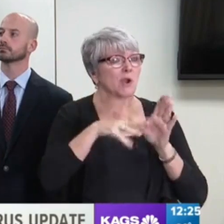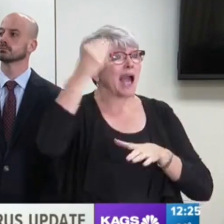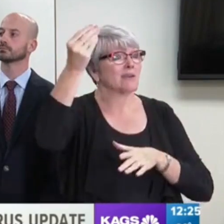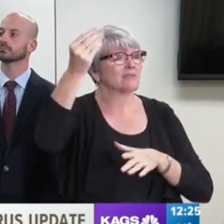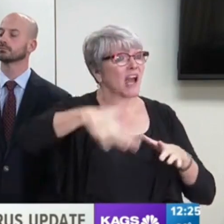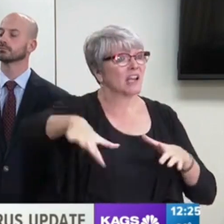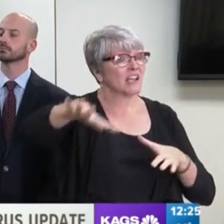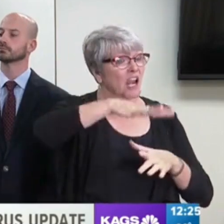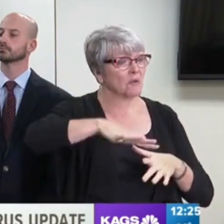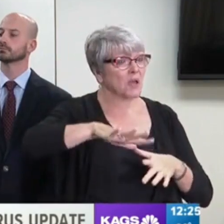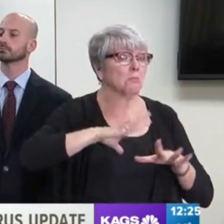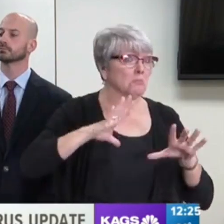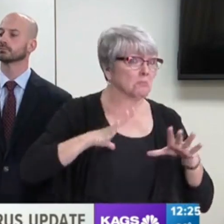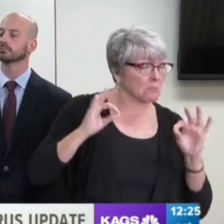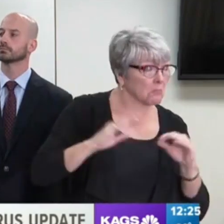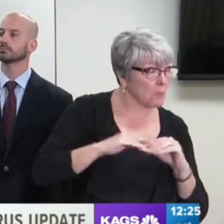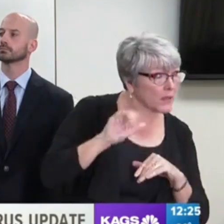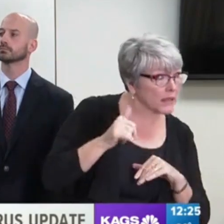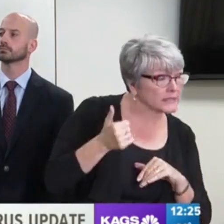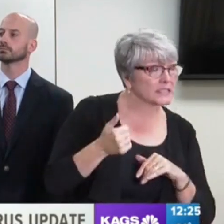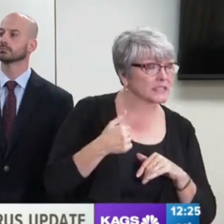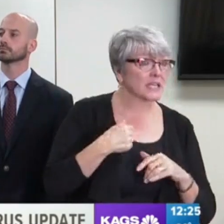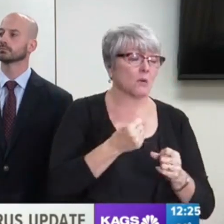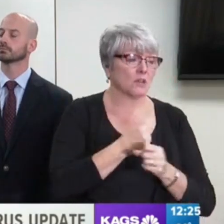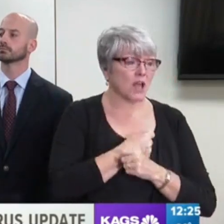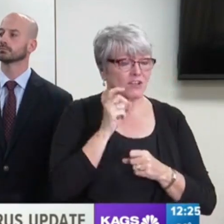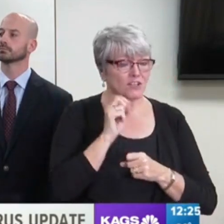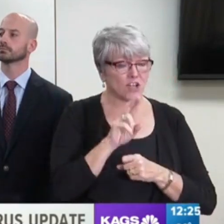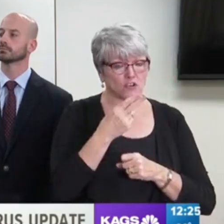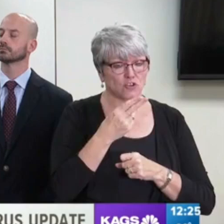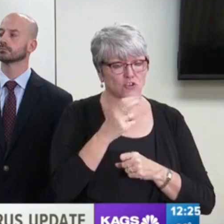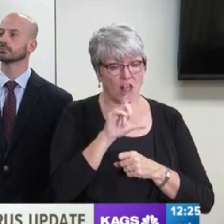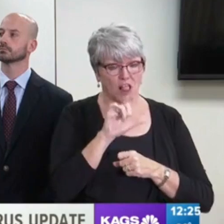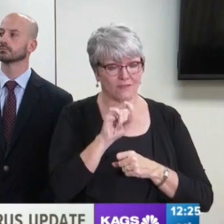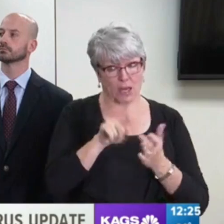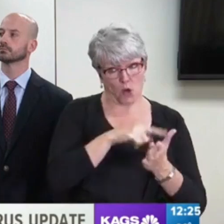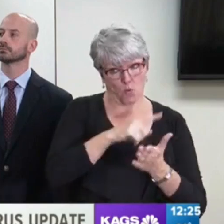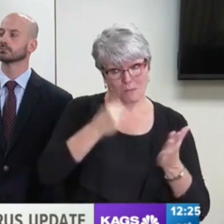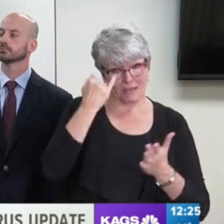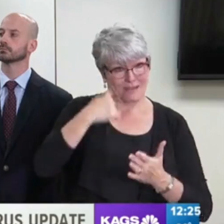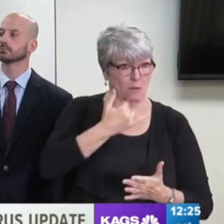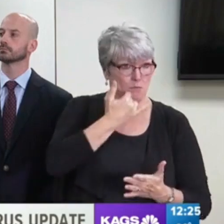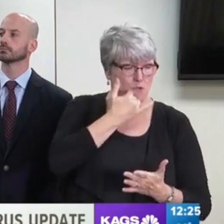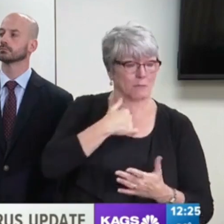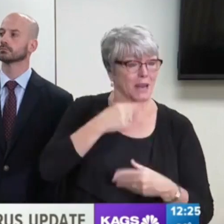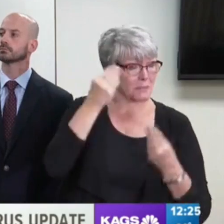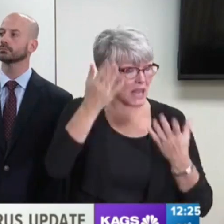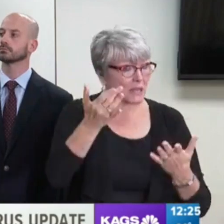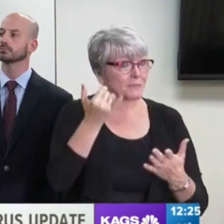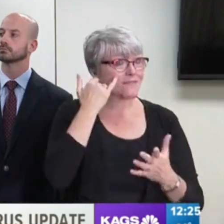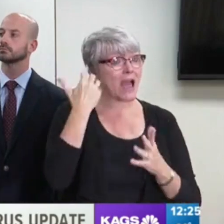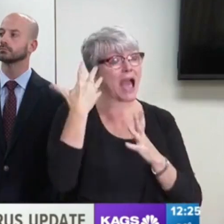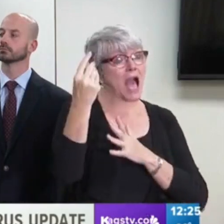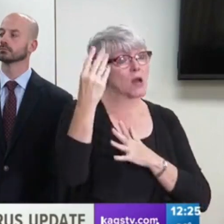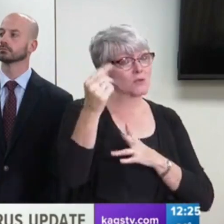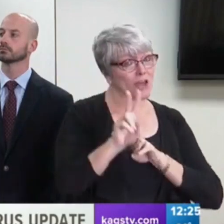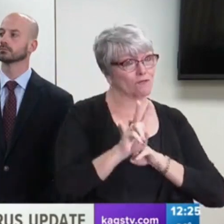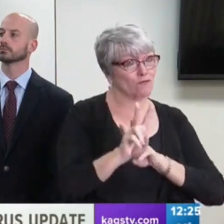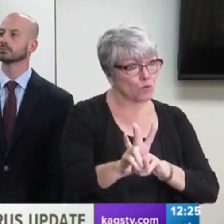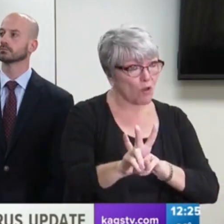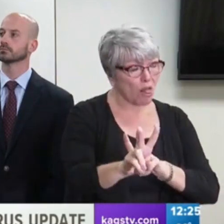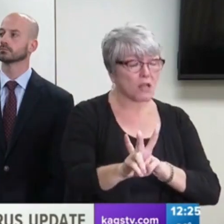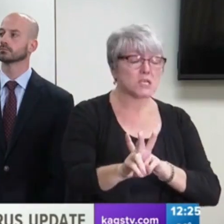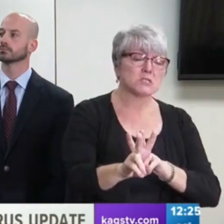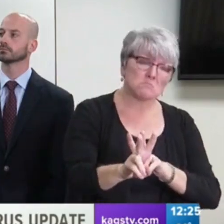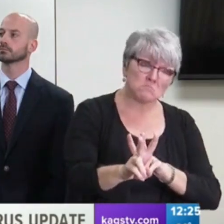outside area. And again, I'd love Dr. Sullivan to correct me, please, if I've got it wrong, but I'm telling them, if you're doing a funeral, for